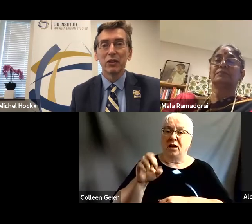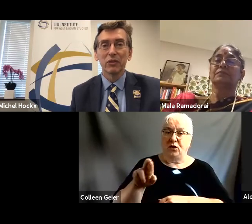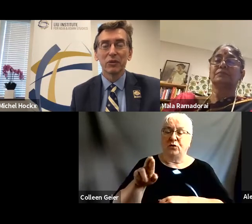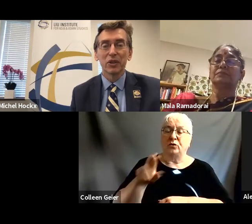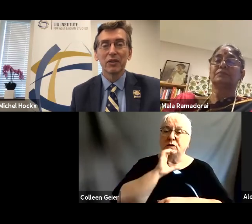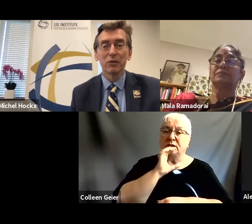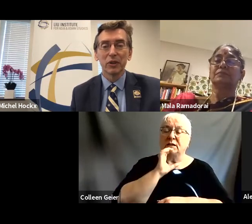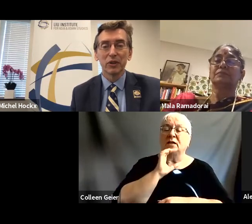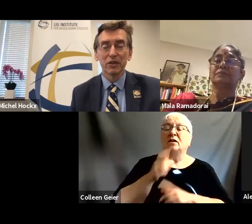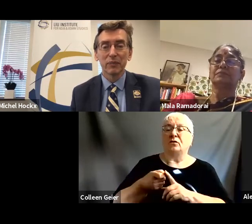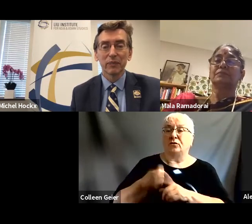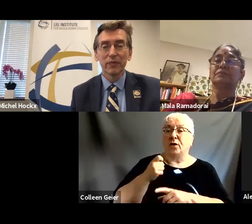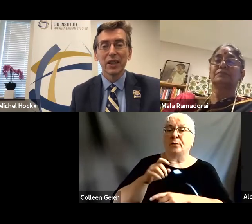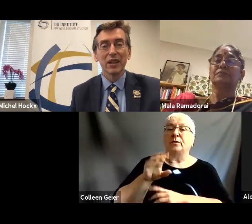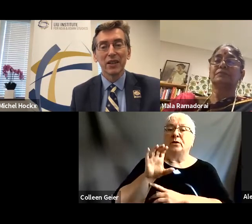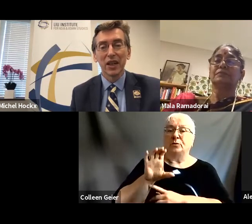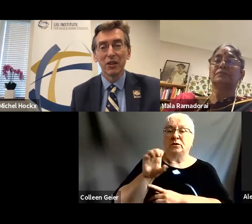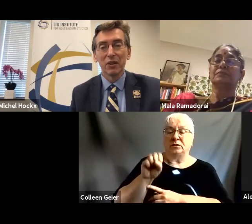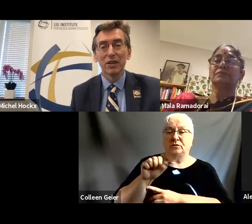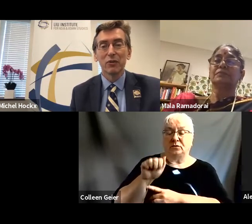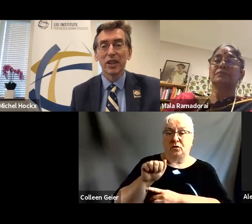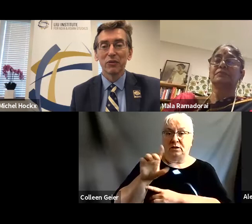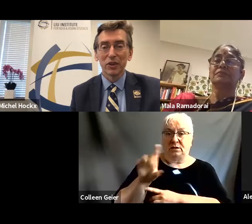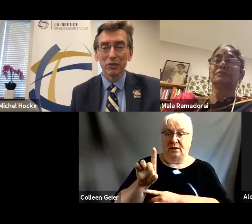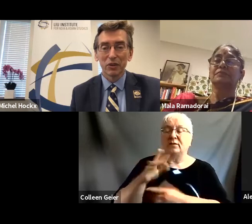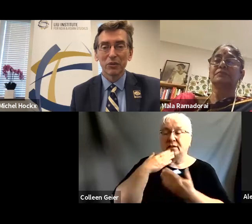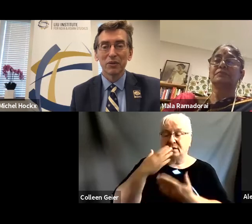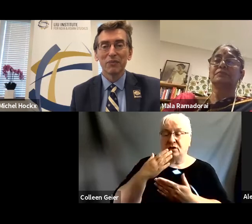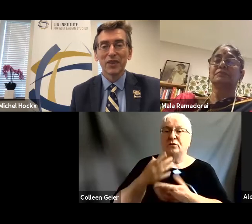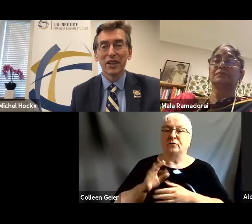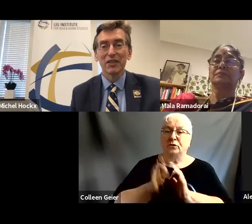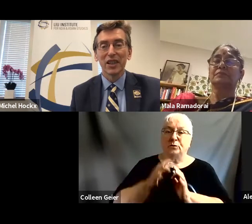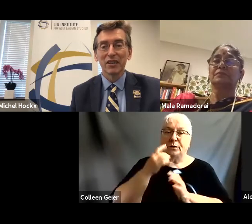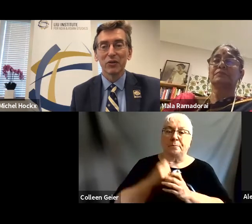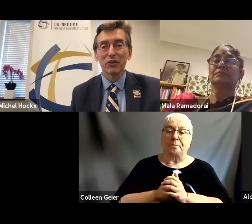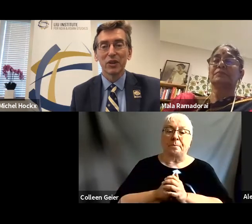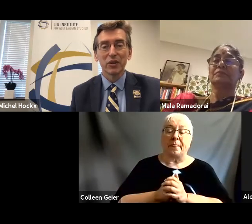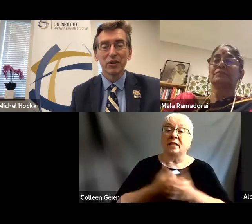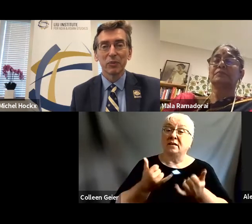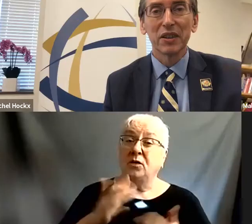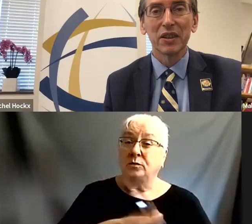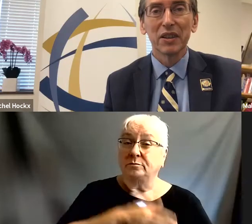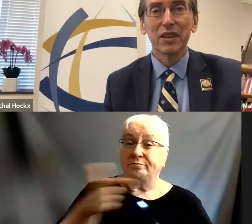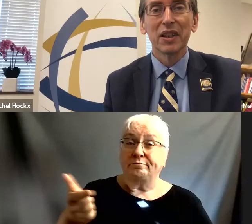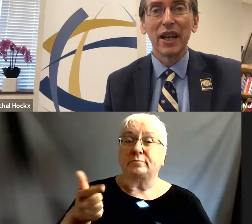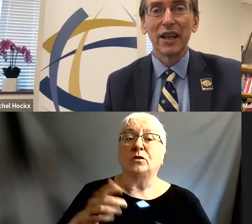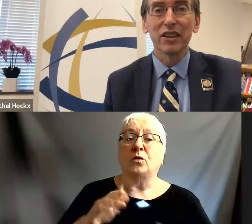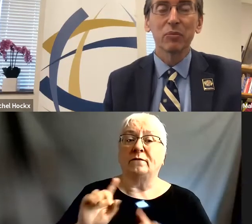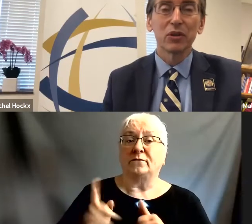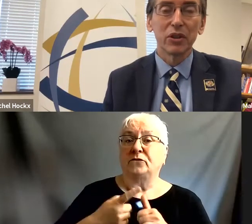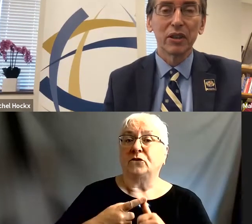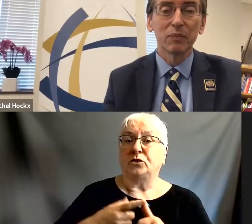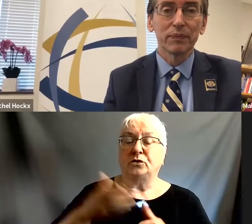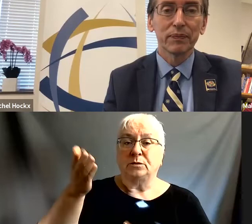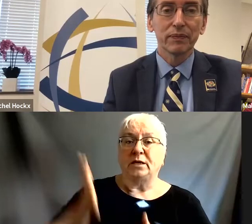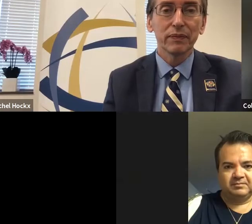very grateful to have her with us. And now, without further ado, I'd like to hand over to our first speaker, Alex